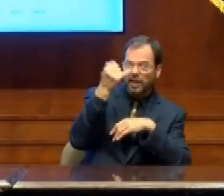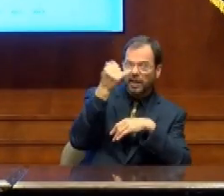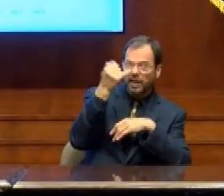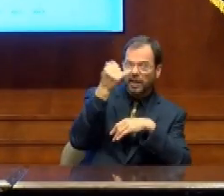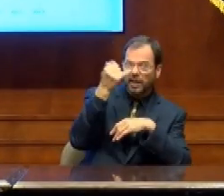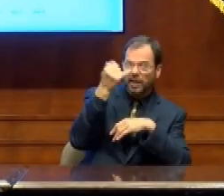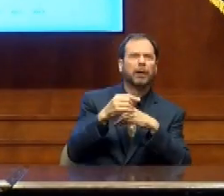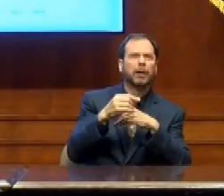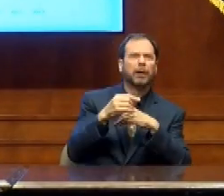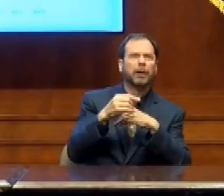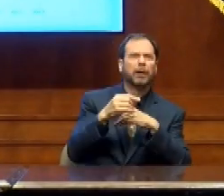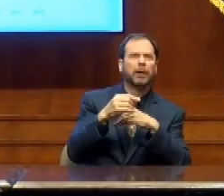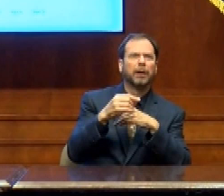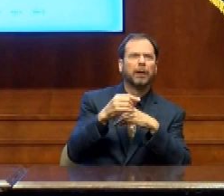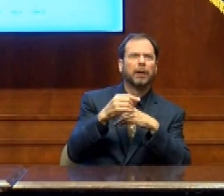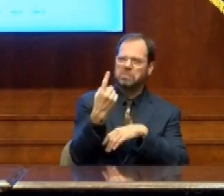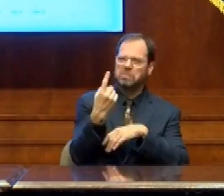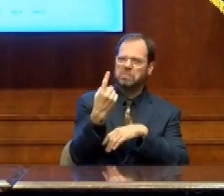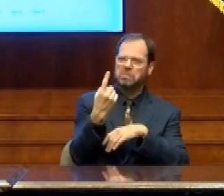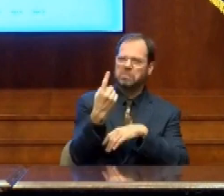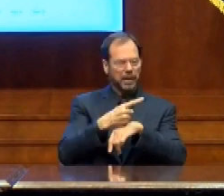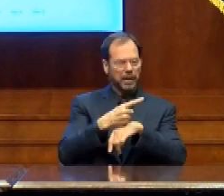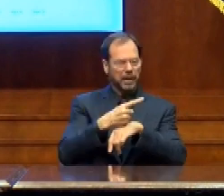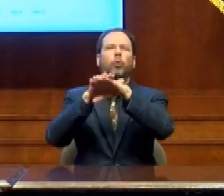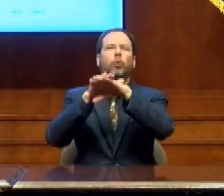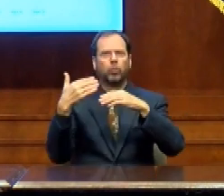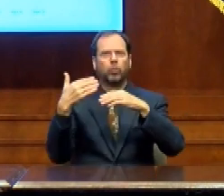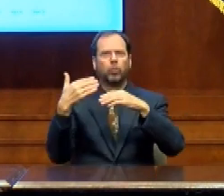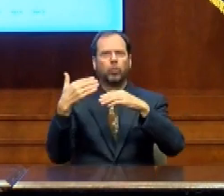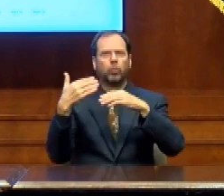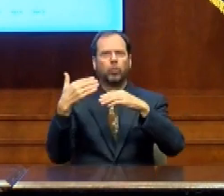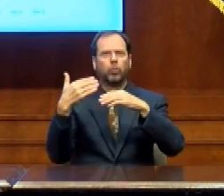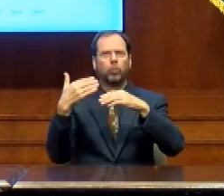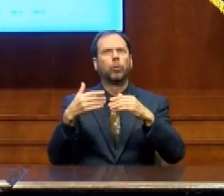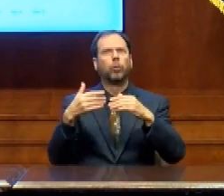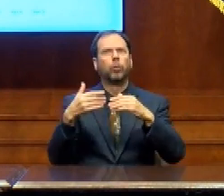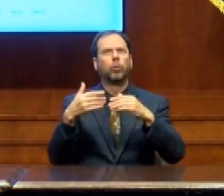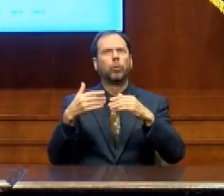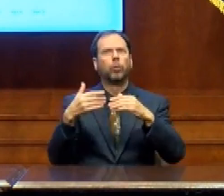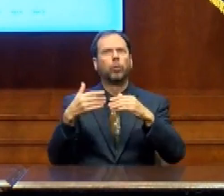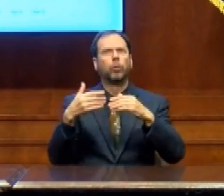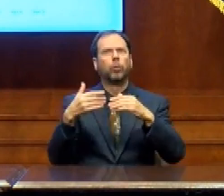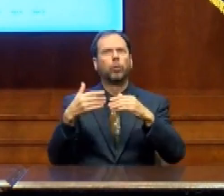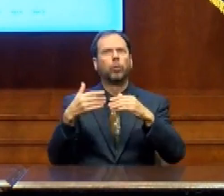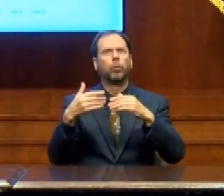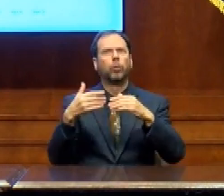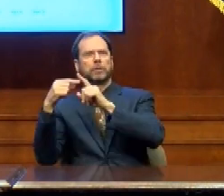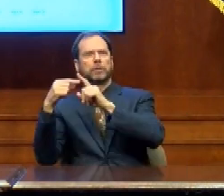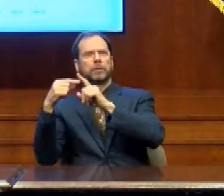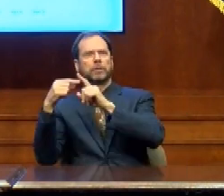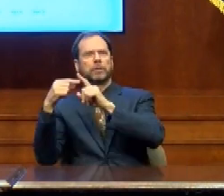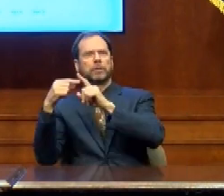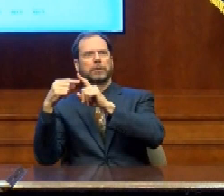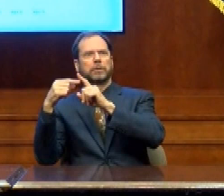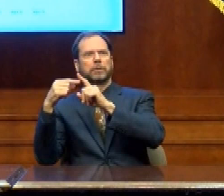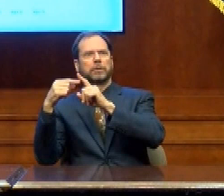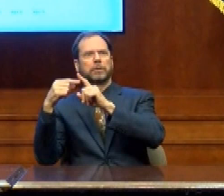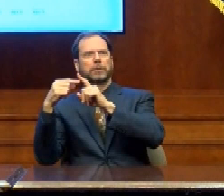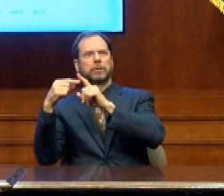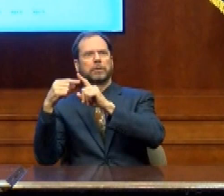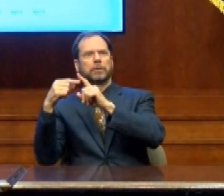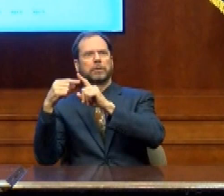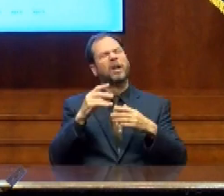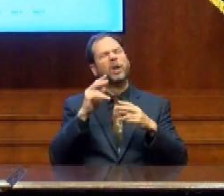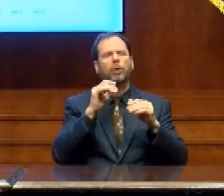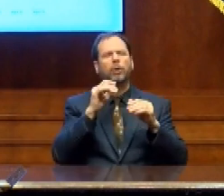1.5 days, incredibly fast rate of increase in new cases. And so it's pretty common in the epidemiological circles to